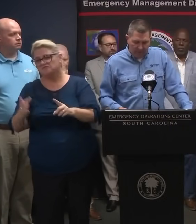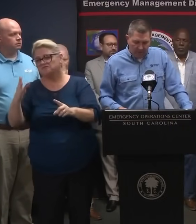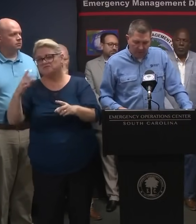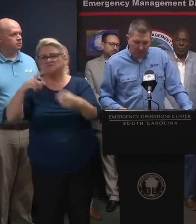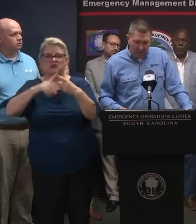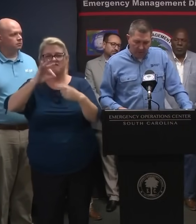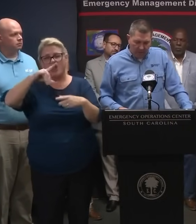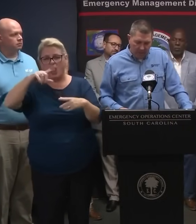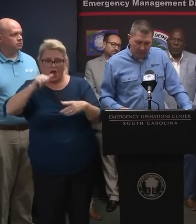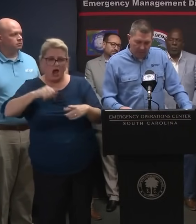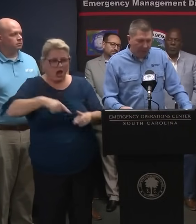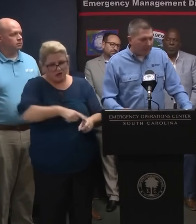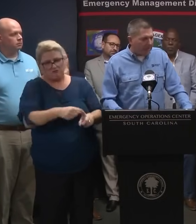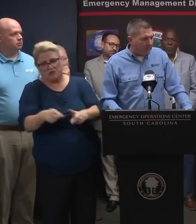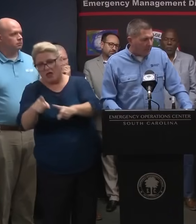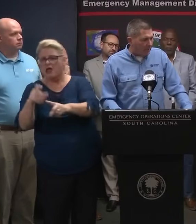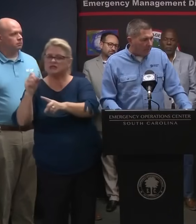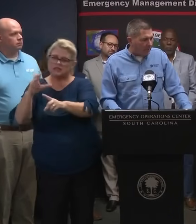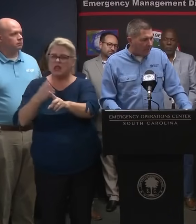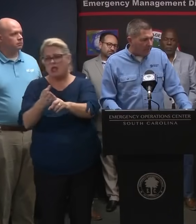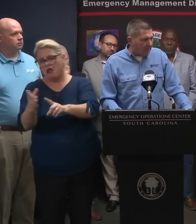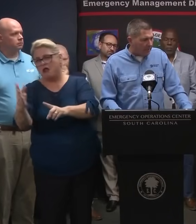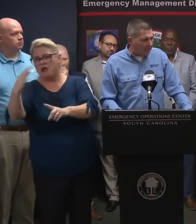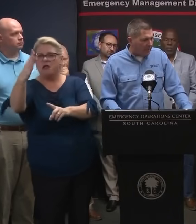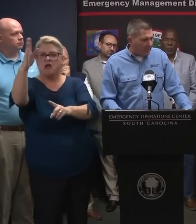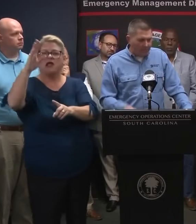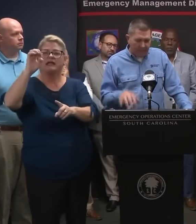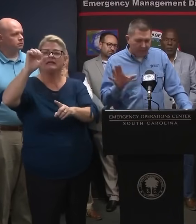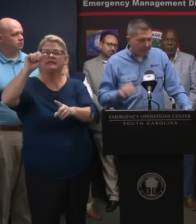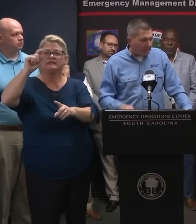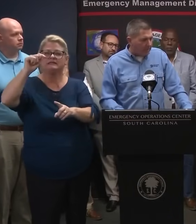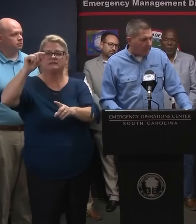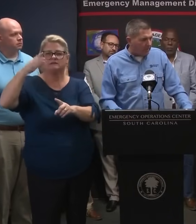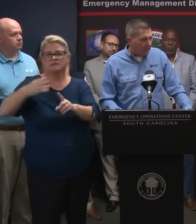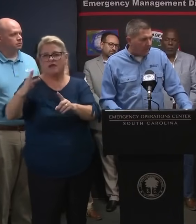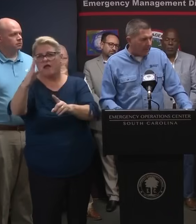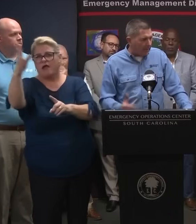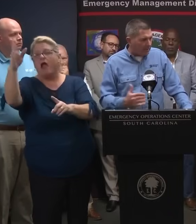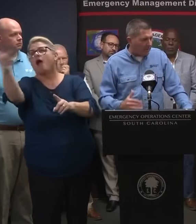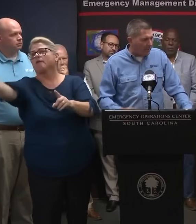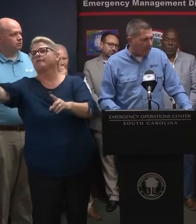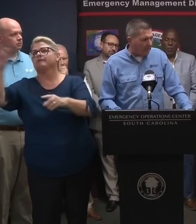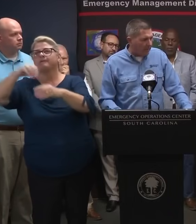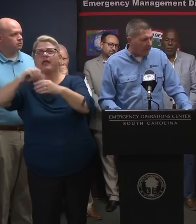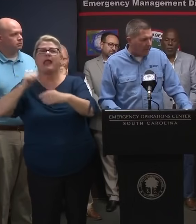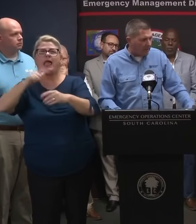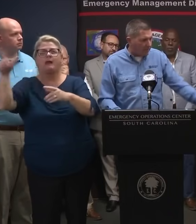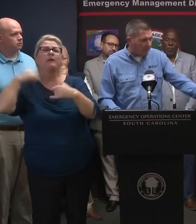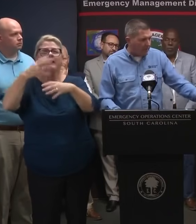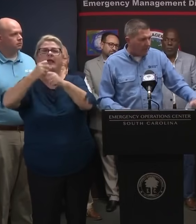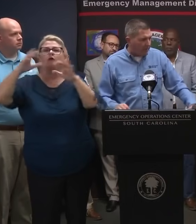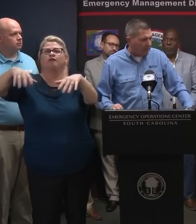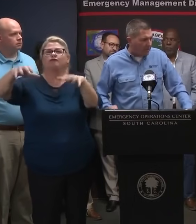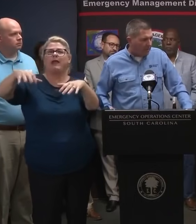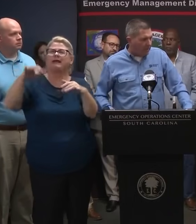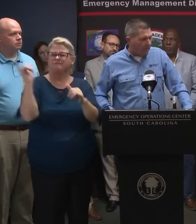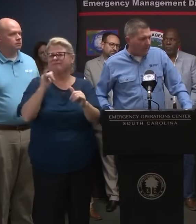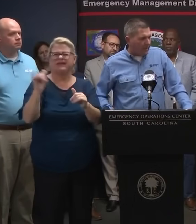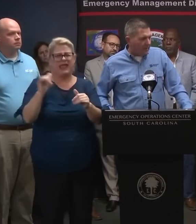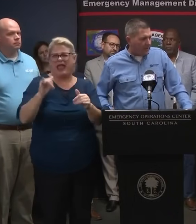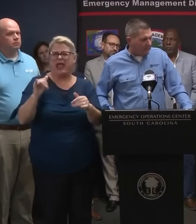across Florida, and then they impact us as they go up the East Coast. All that energy goes into the Atlantic Ocean and we get the rain. And you've covered